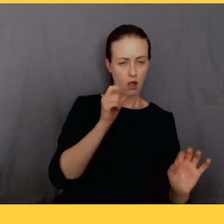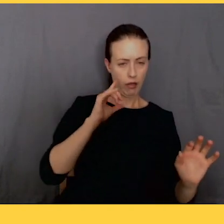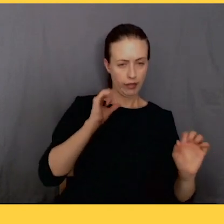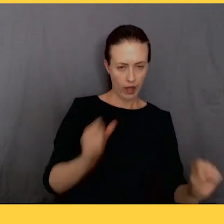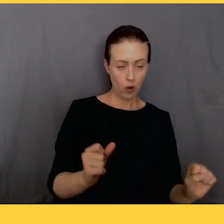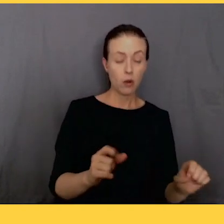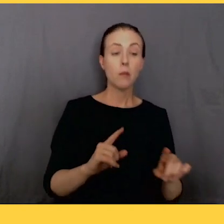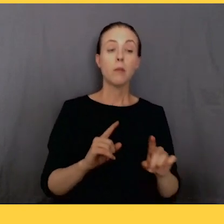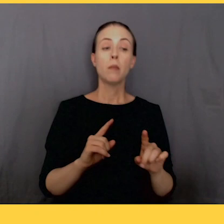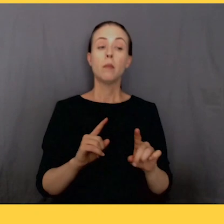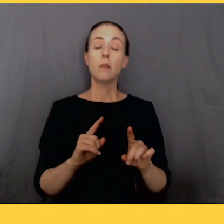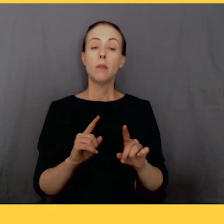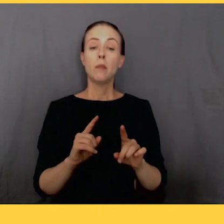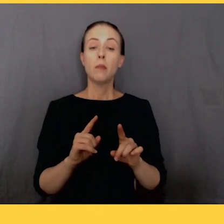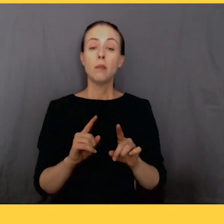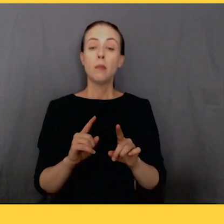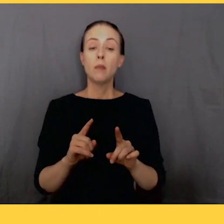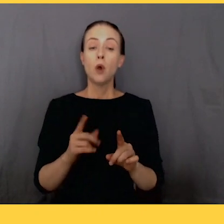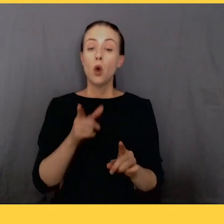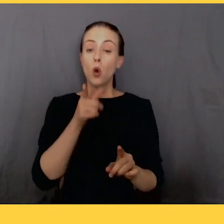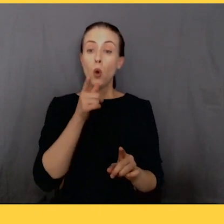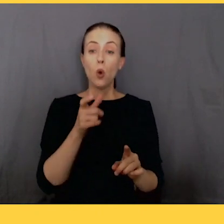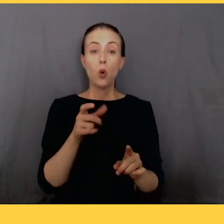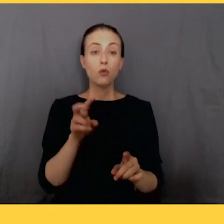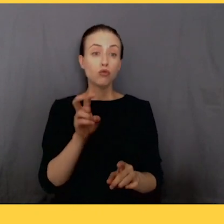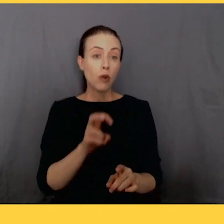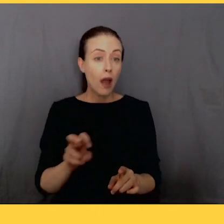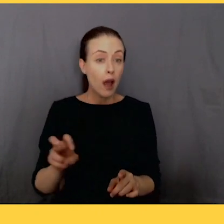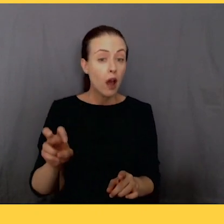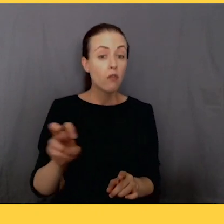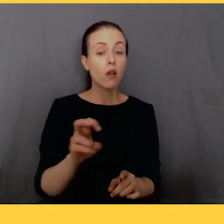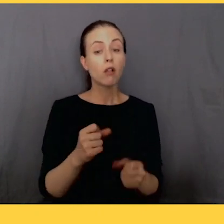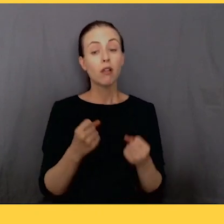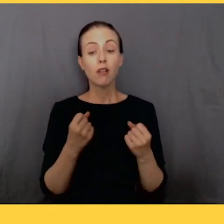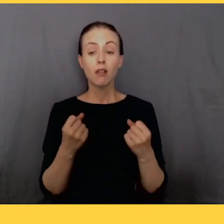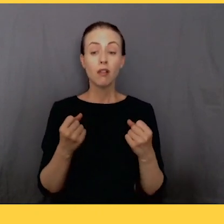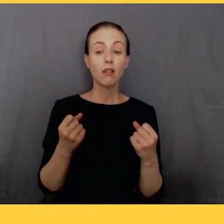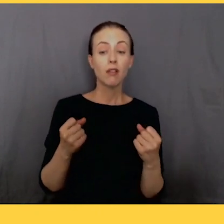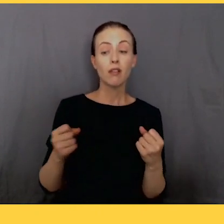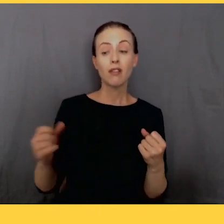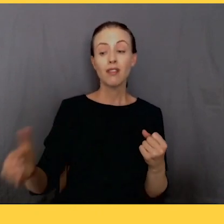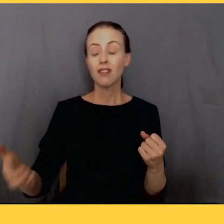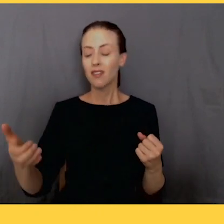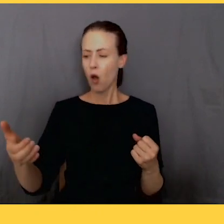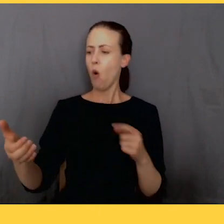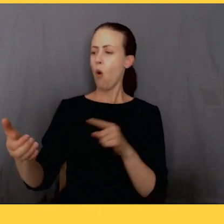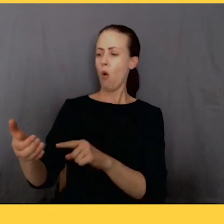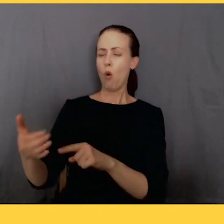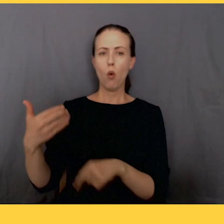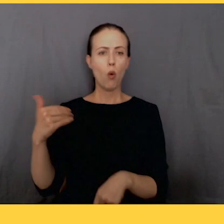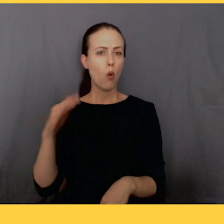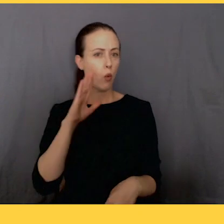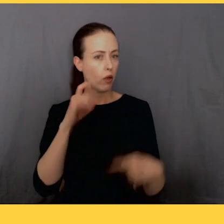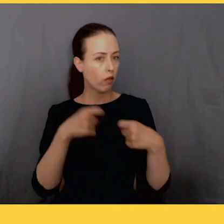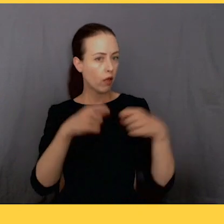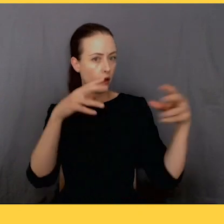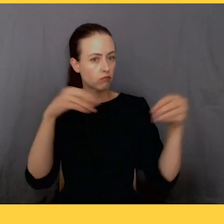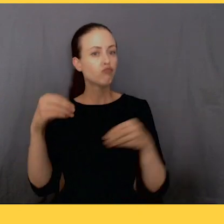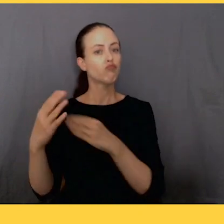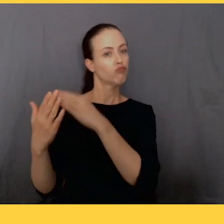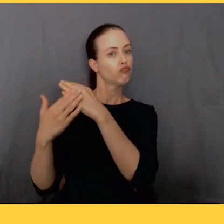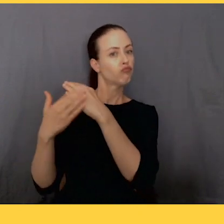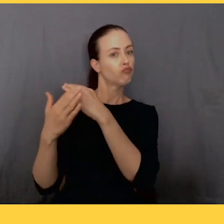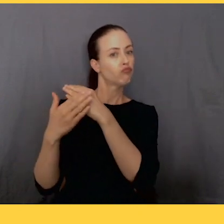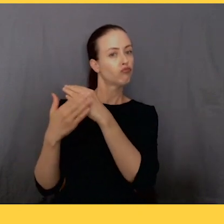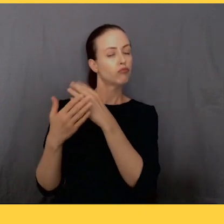a PSPS area to get notifications. So it was really important to us. It was really clear that one of the frustrations